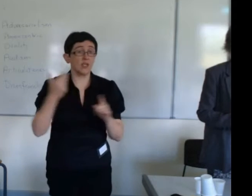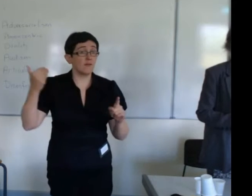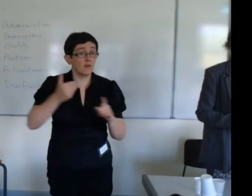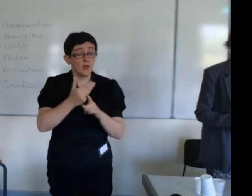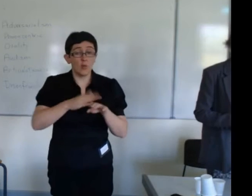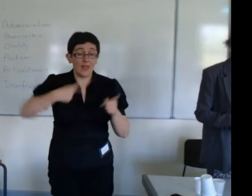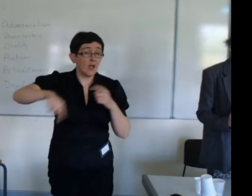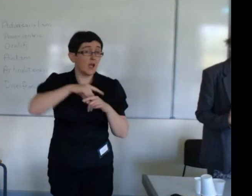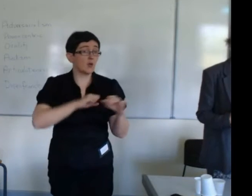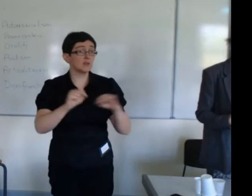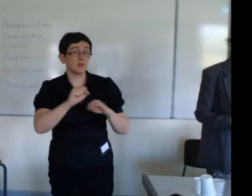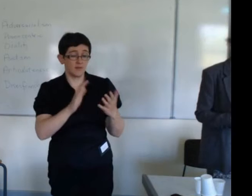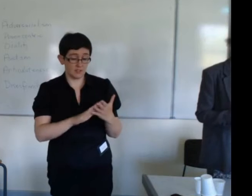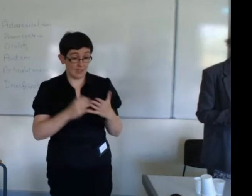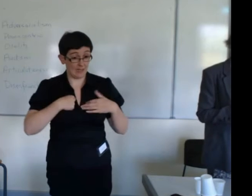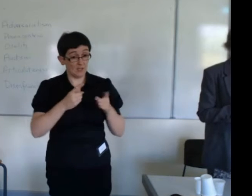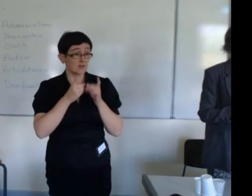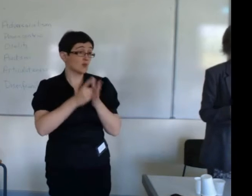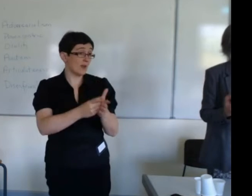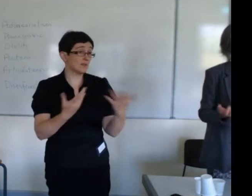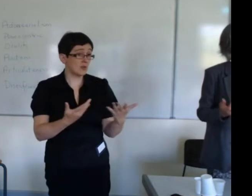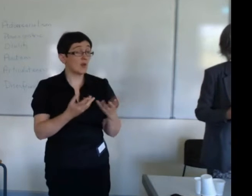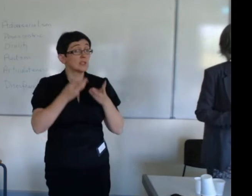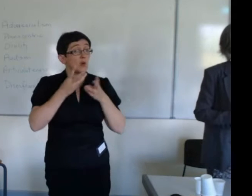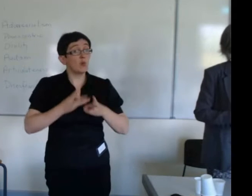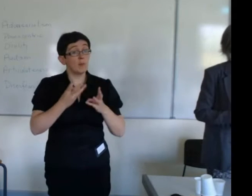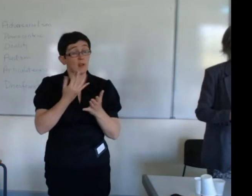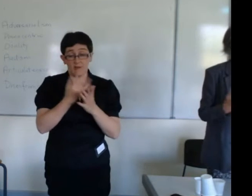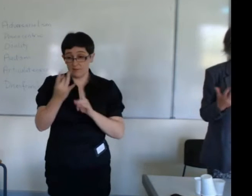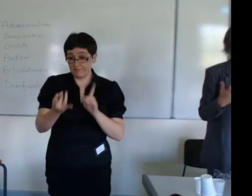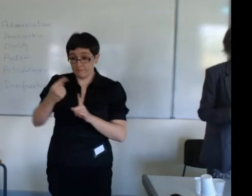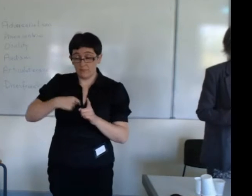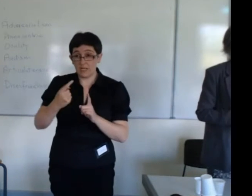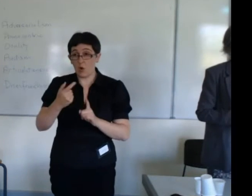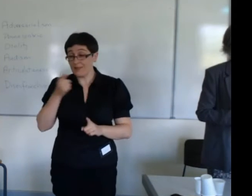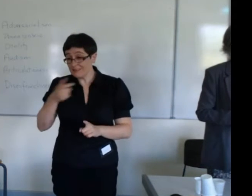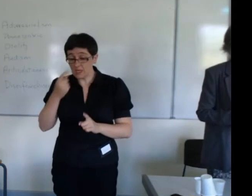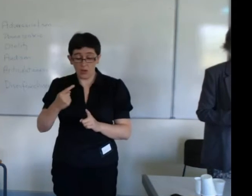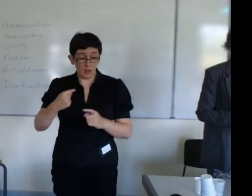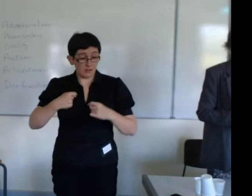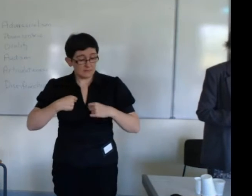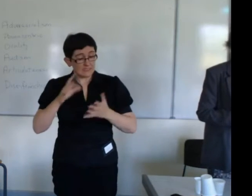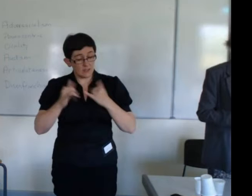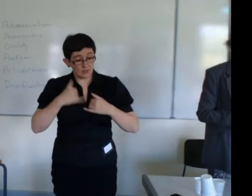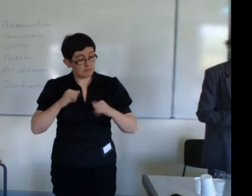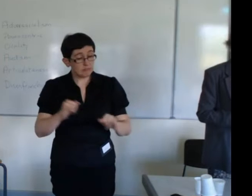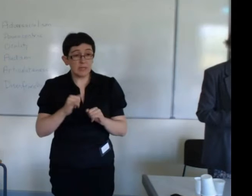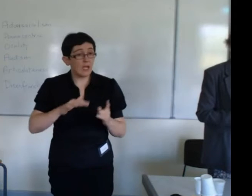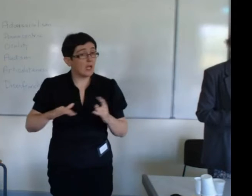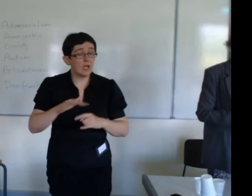services. And as the director, women will often come up to me and say, I was in a really bad space 10 years ago and I'm really